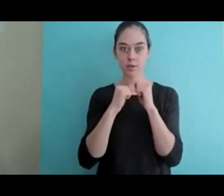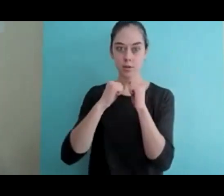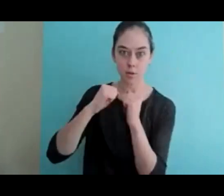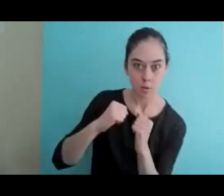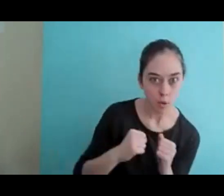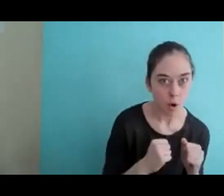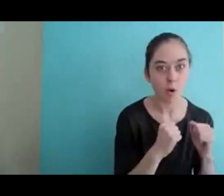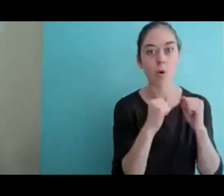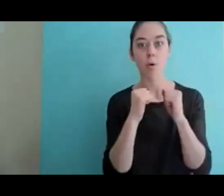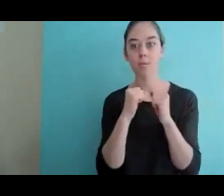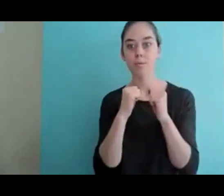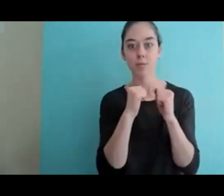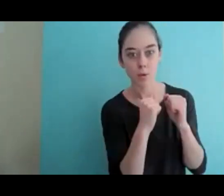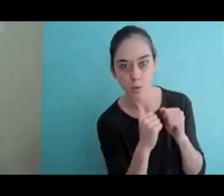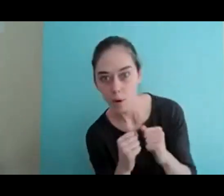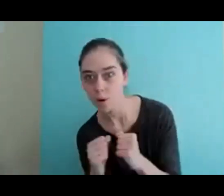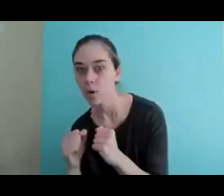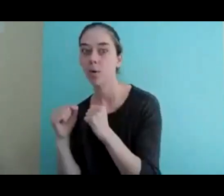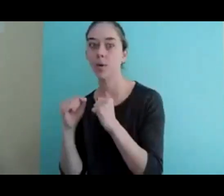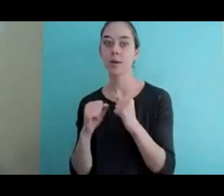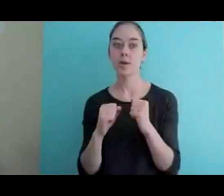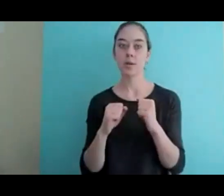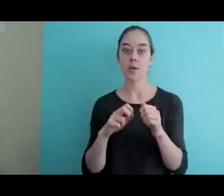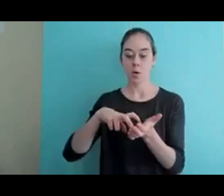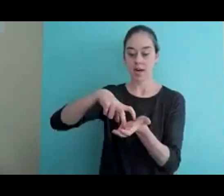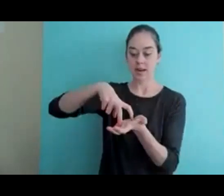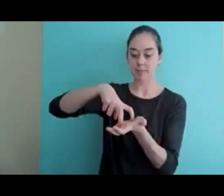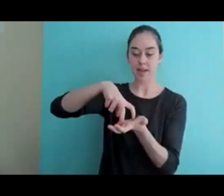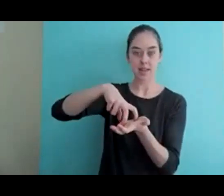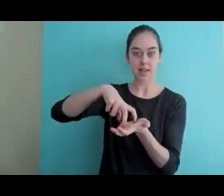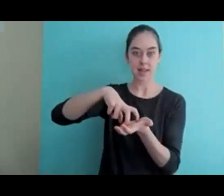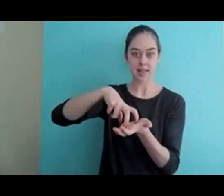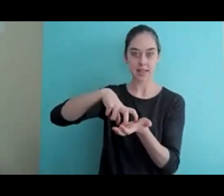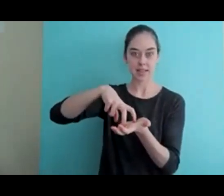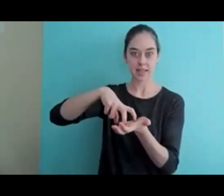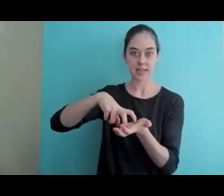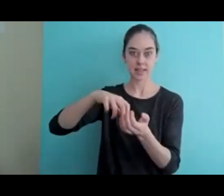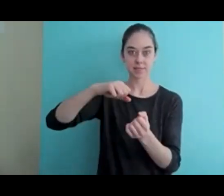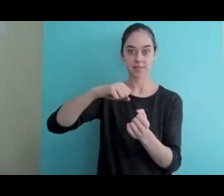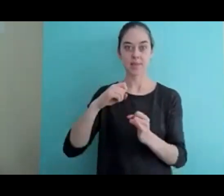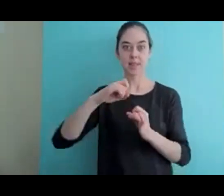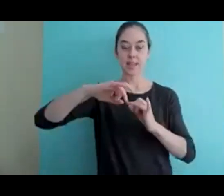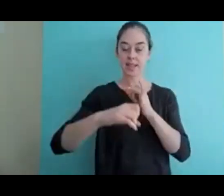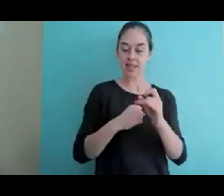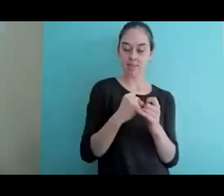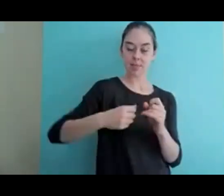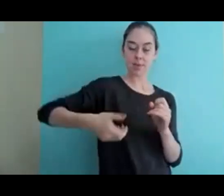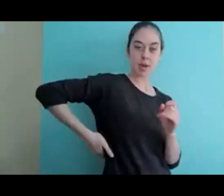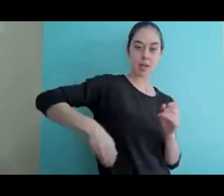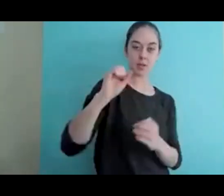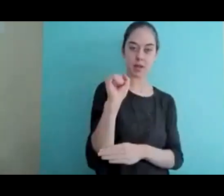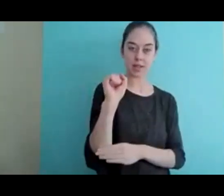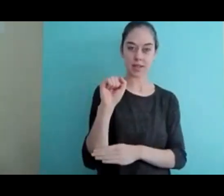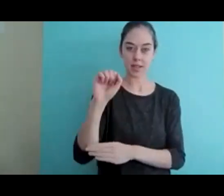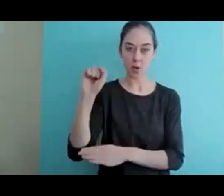back around. Bend your legs, not your back. Roll, yes? Start in the center.